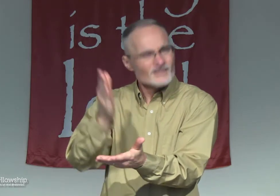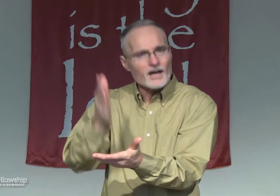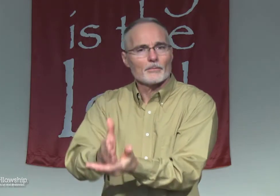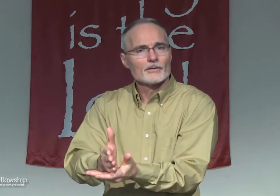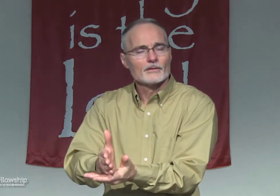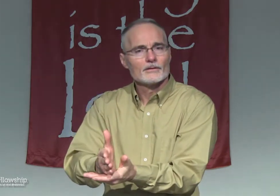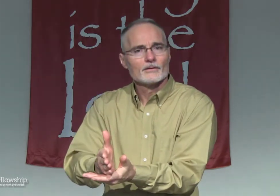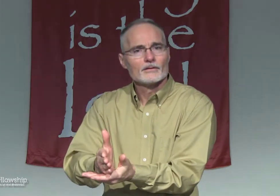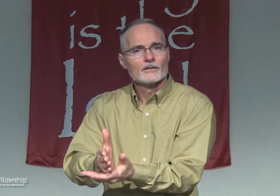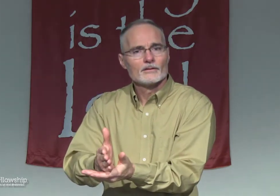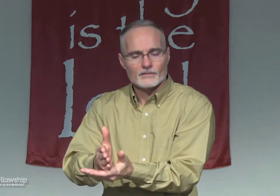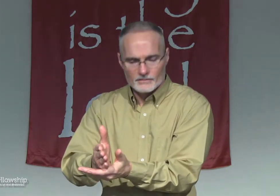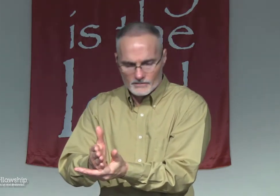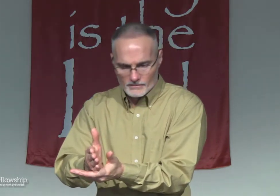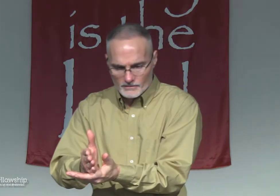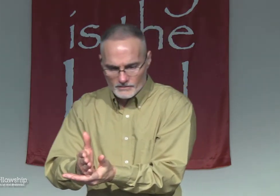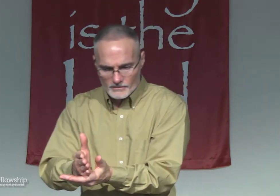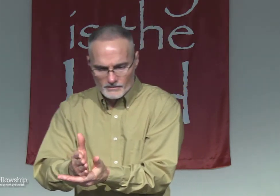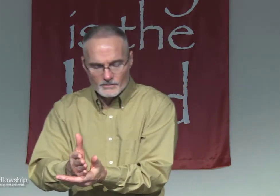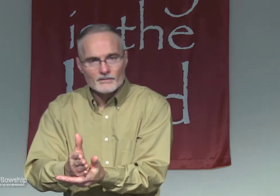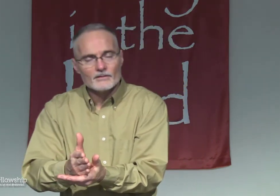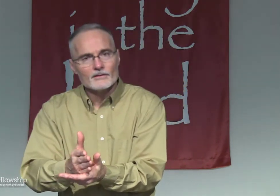pride, can just stop.